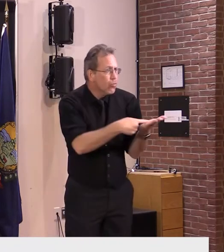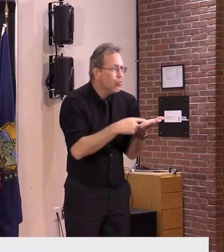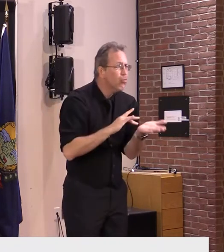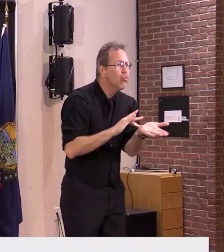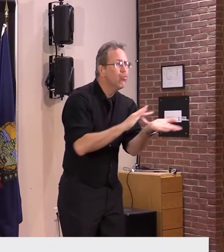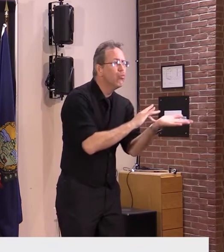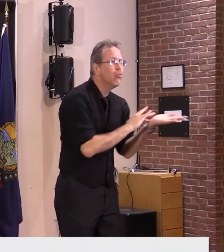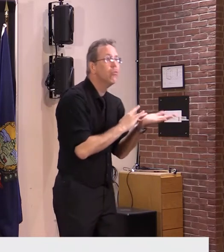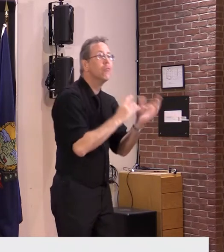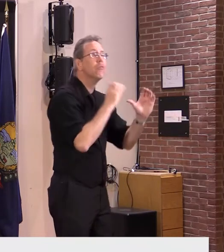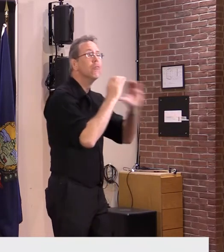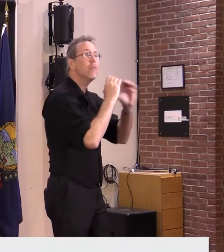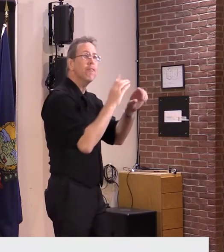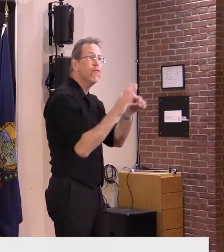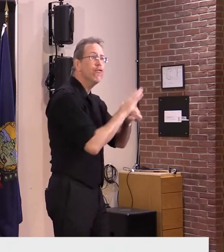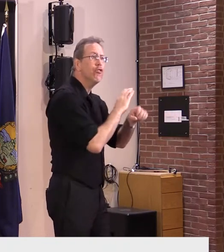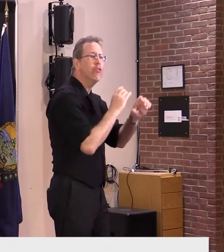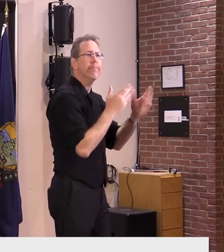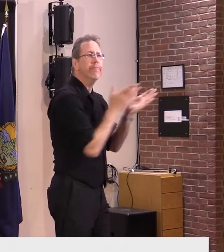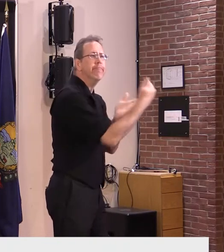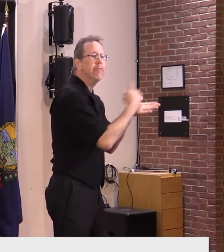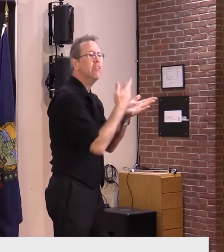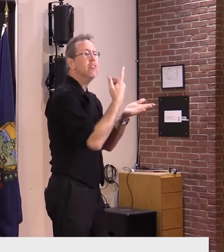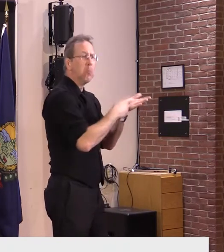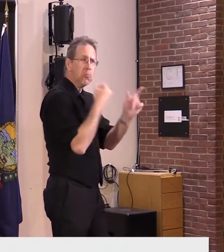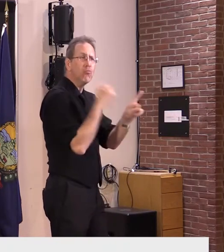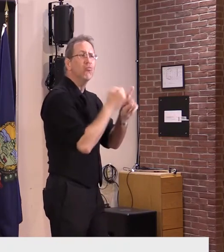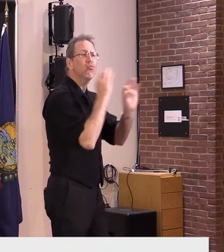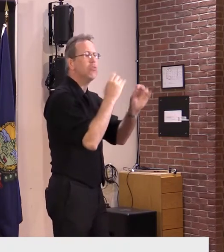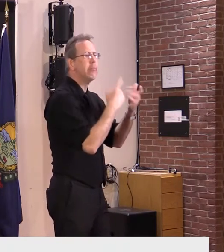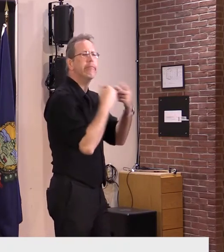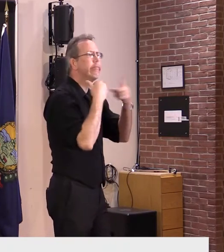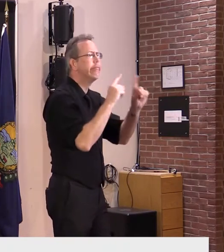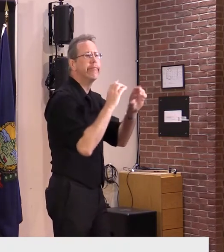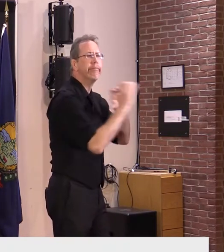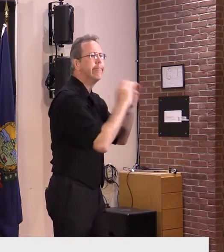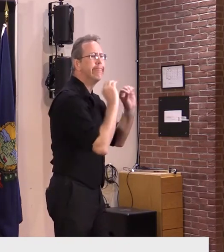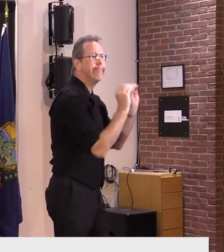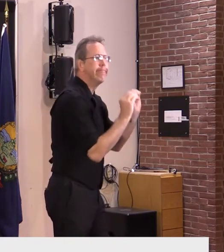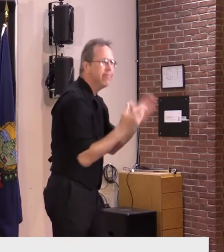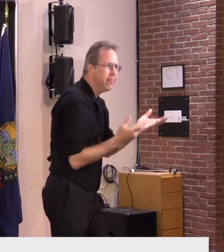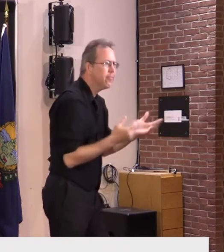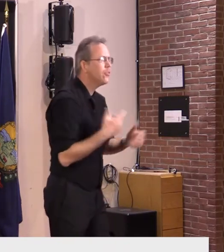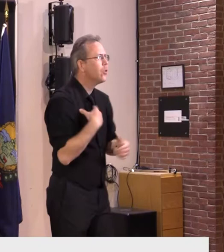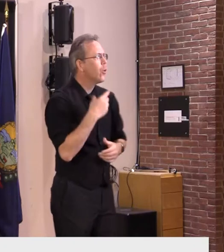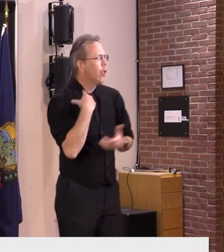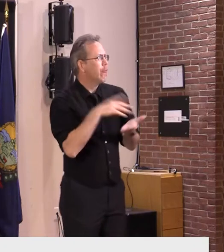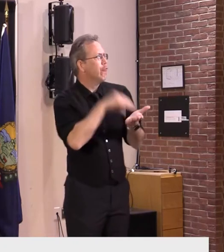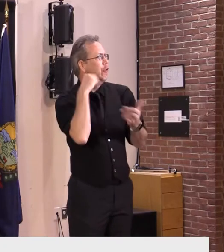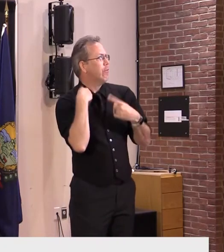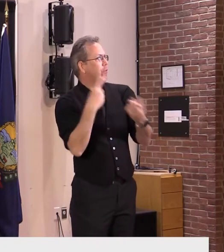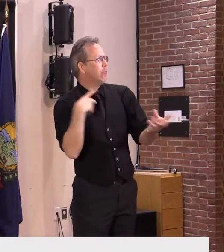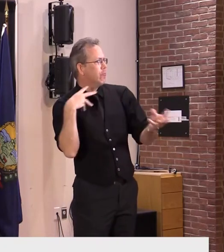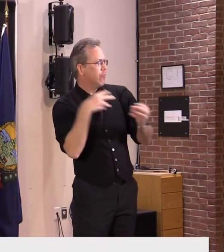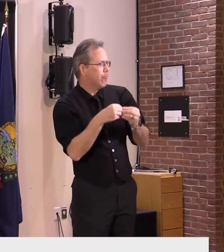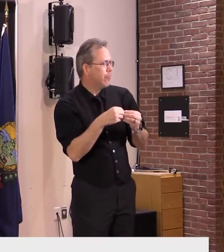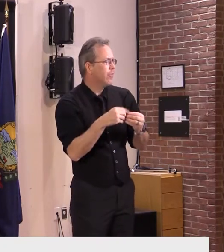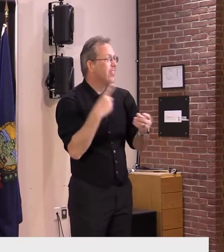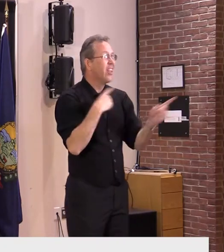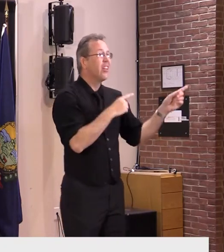came and presented that to me. We had to learn about it through Ledge Council. So